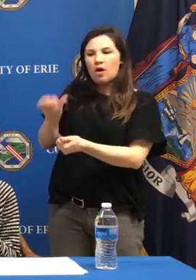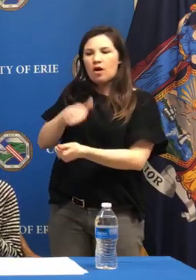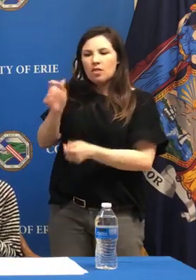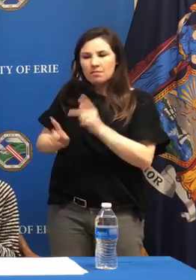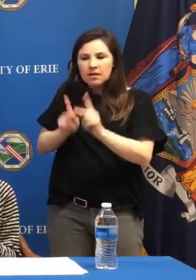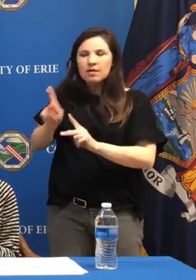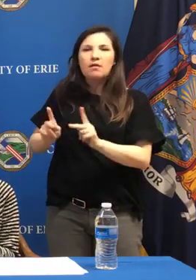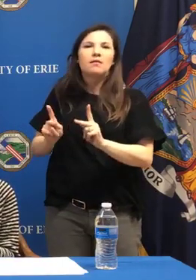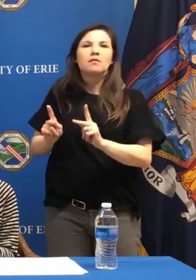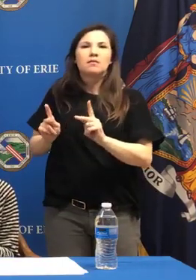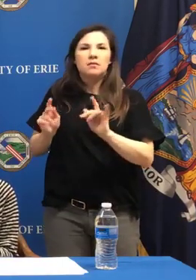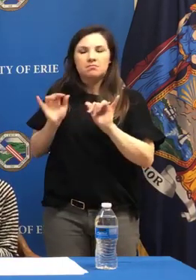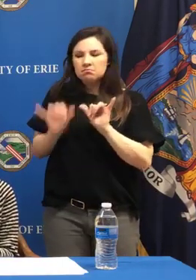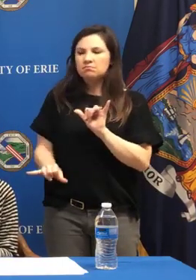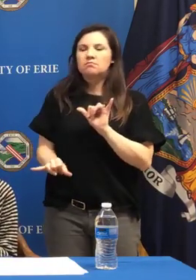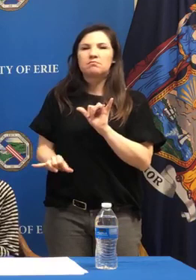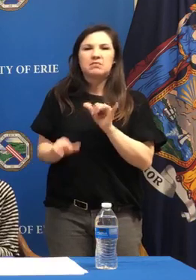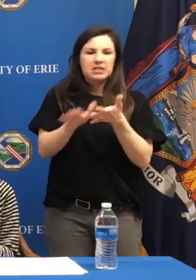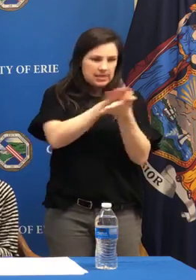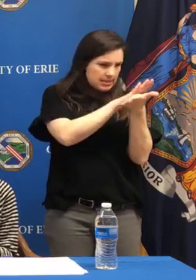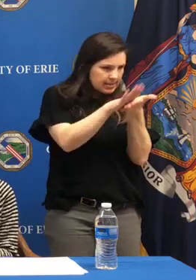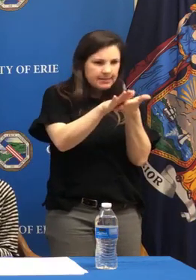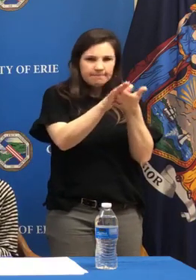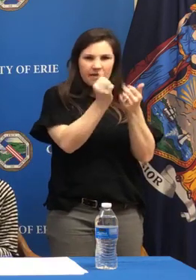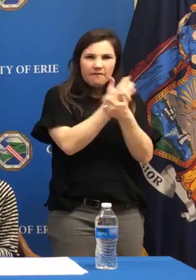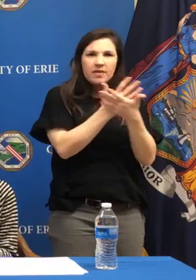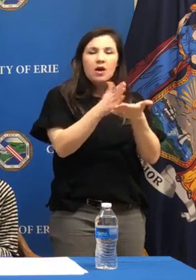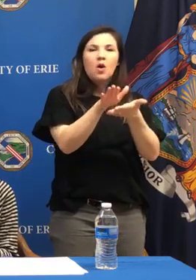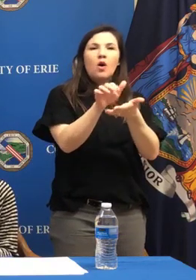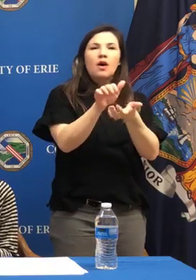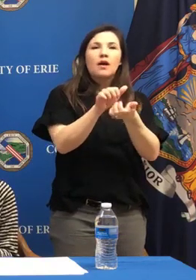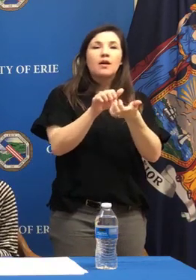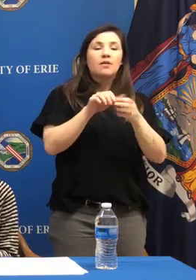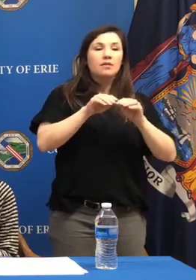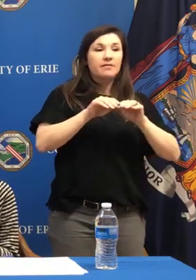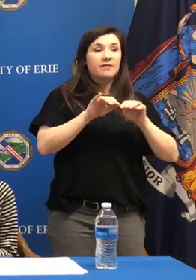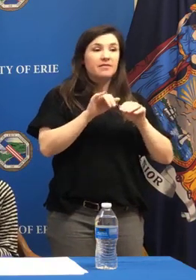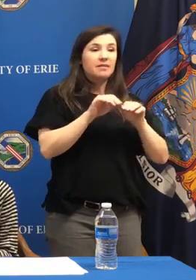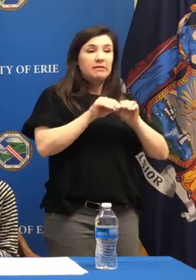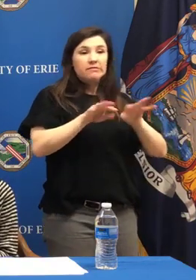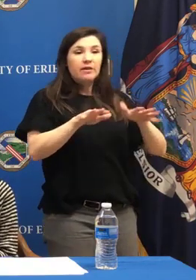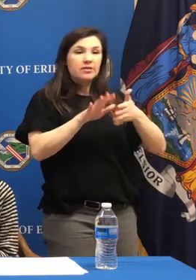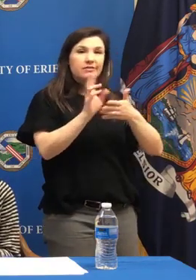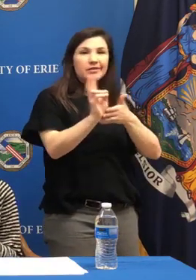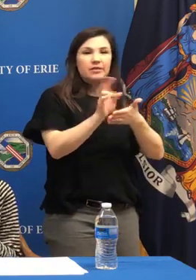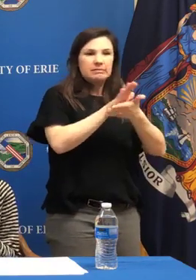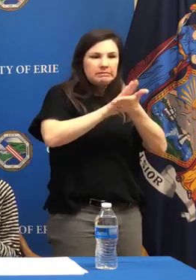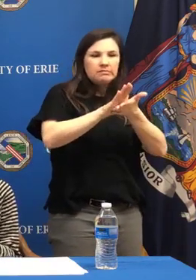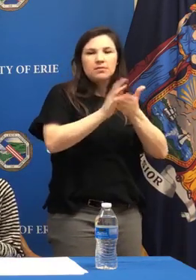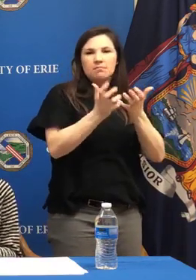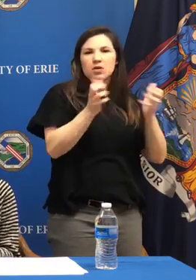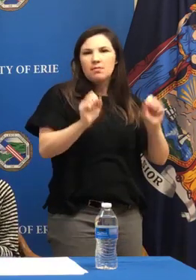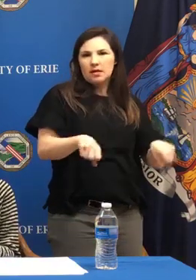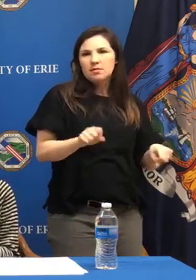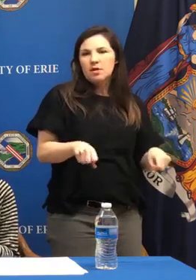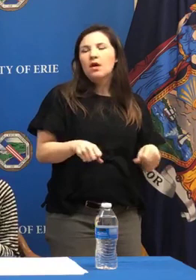and keep things clean. Try to wash up the virus where you can as much as possible. Just because we don't have the